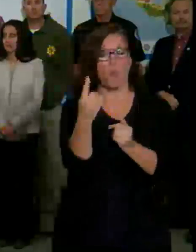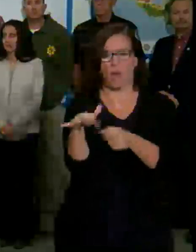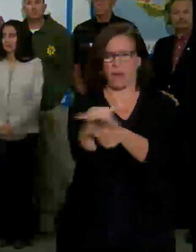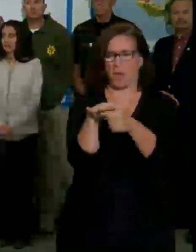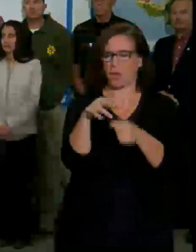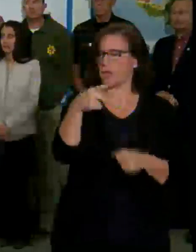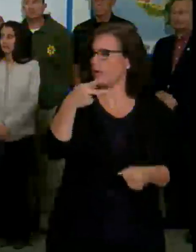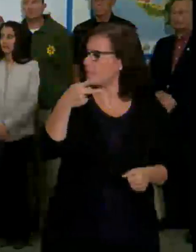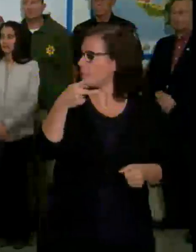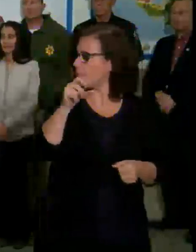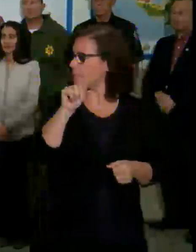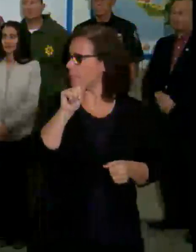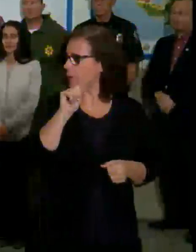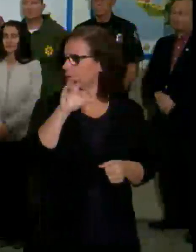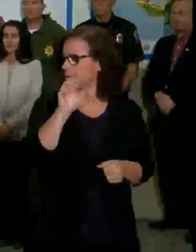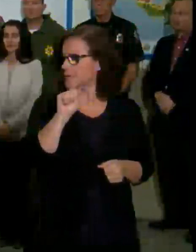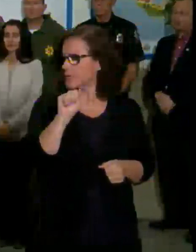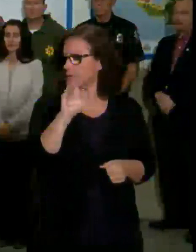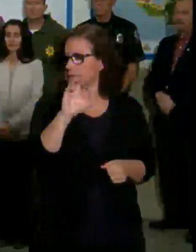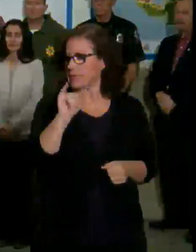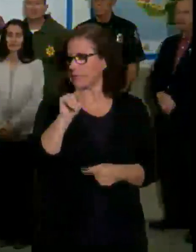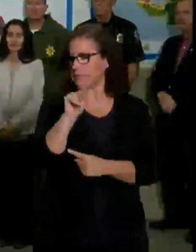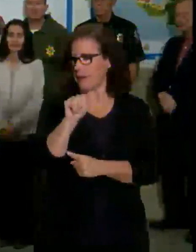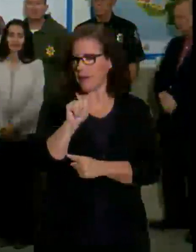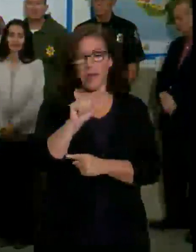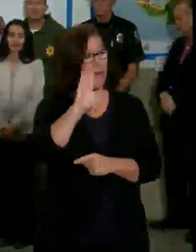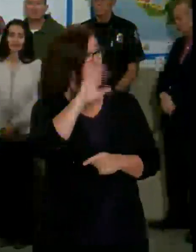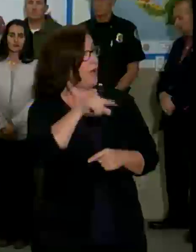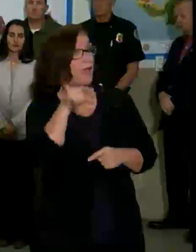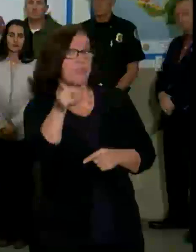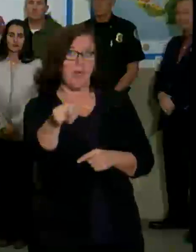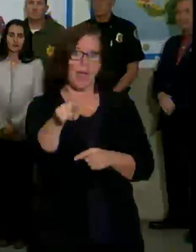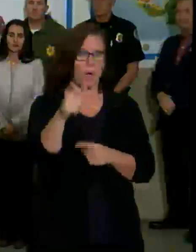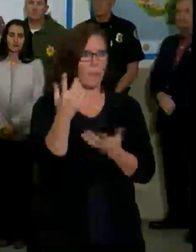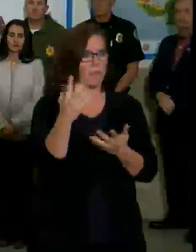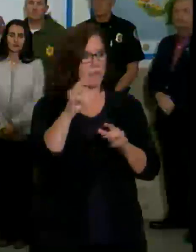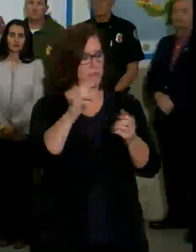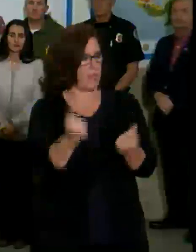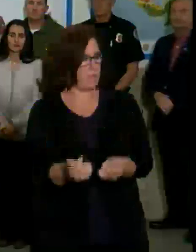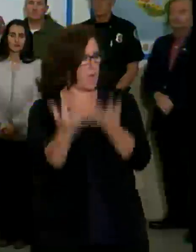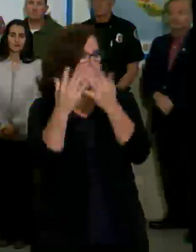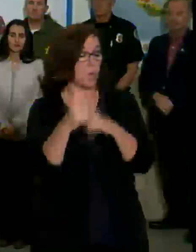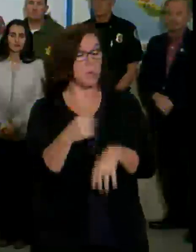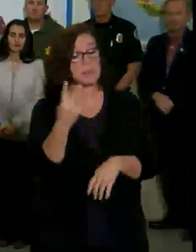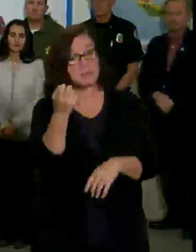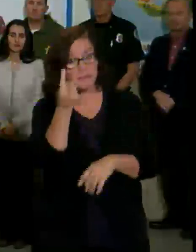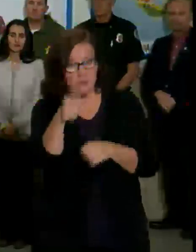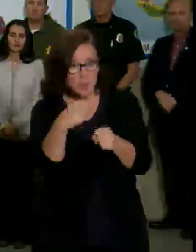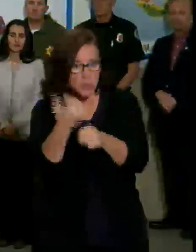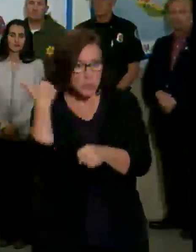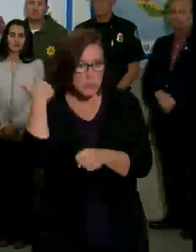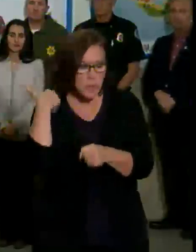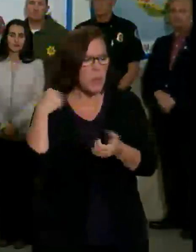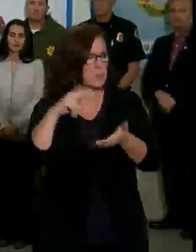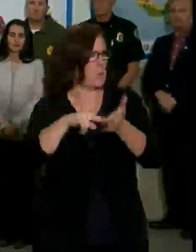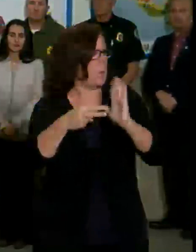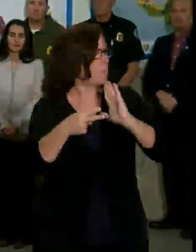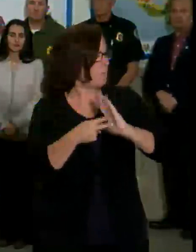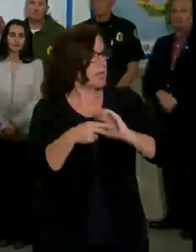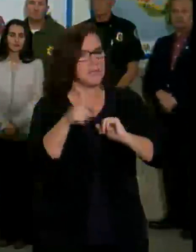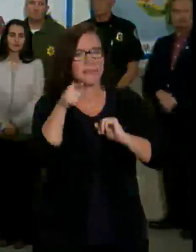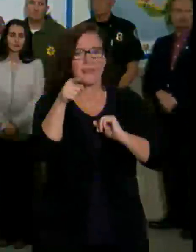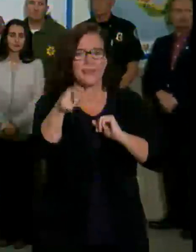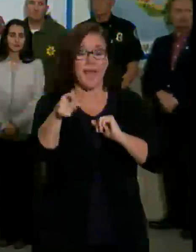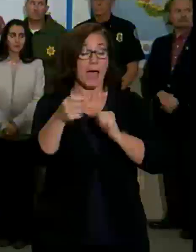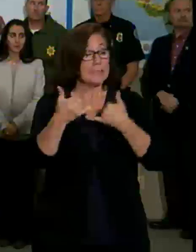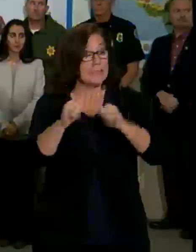but there's been enough time for regrowth that the fire just won't go out when it hits it, but it will potentially limit its spread. You